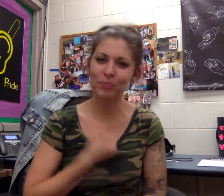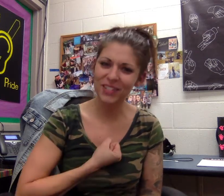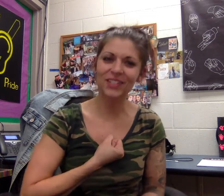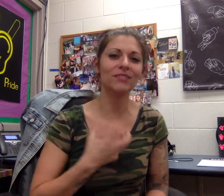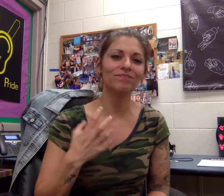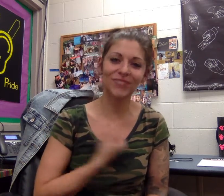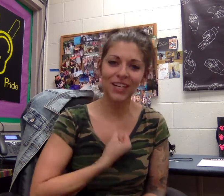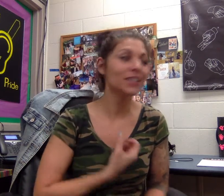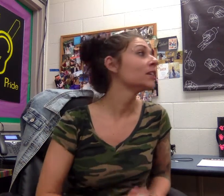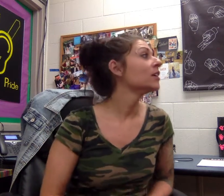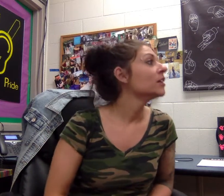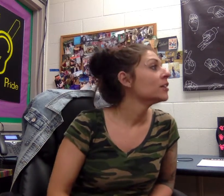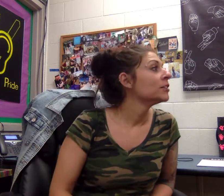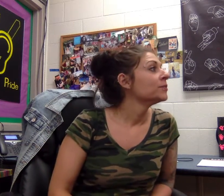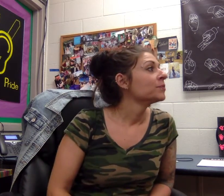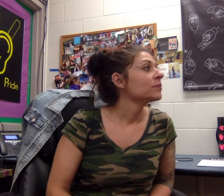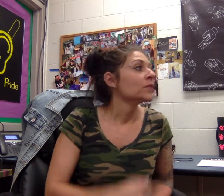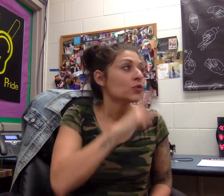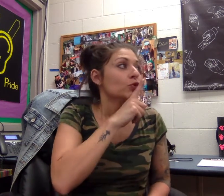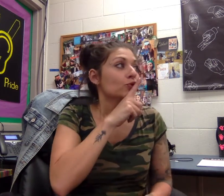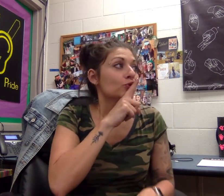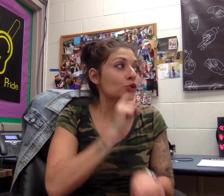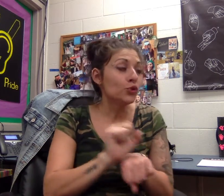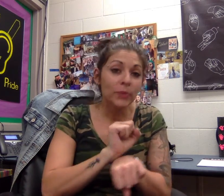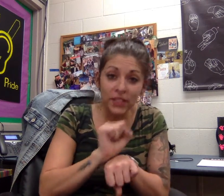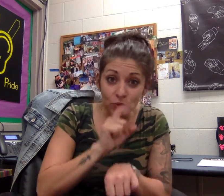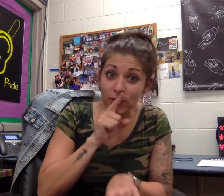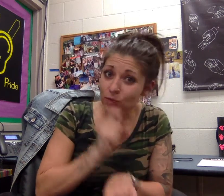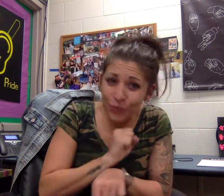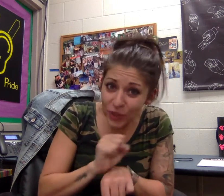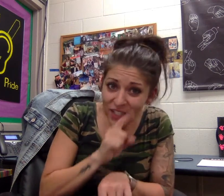busted true biz really